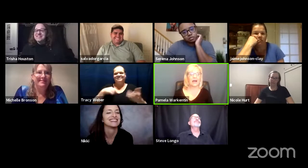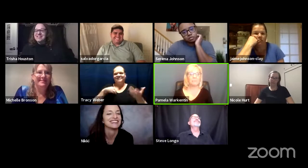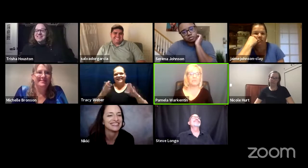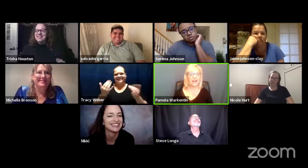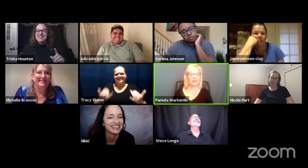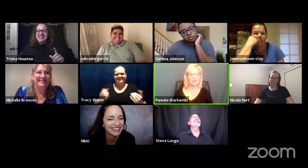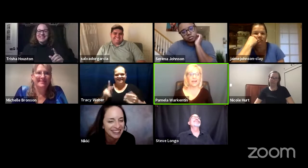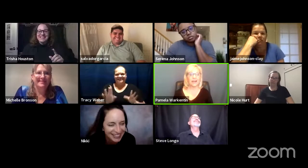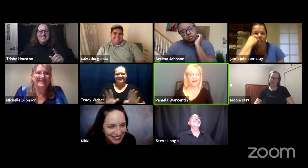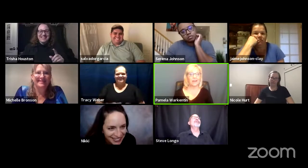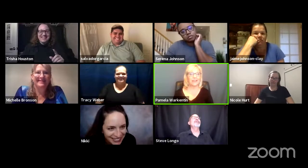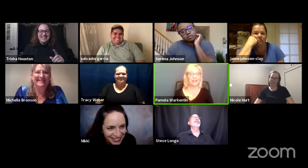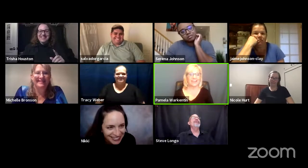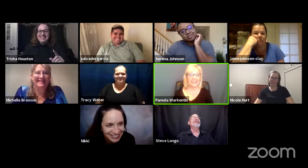I'm dying right now.